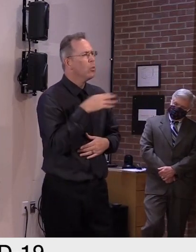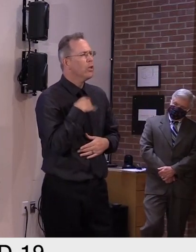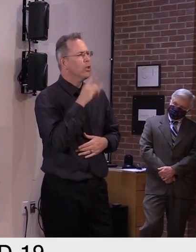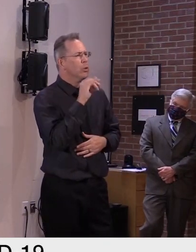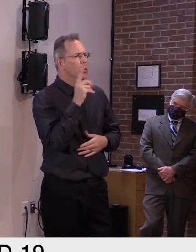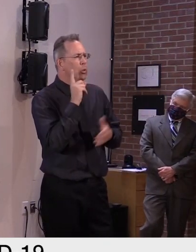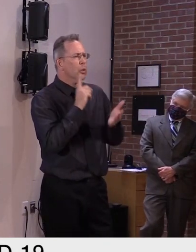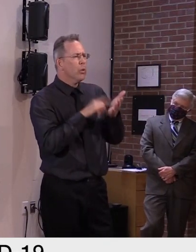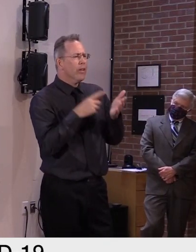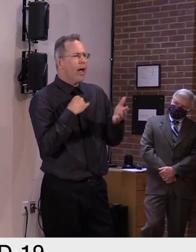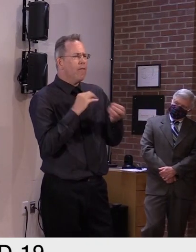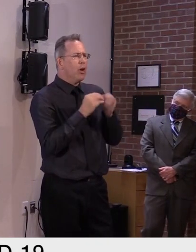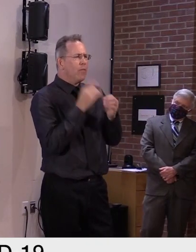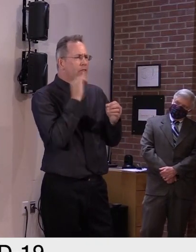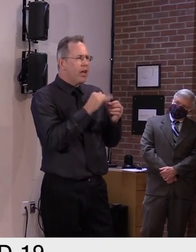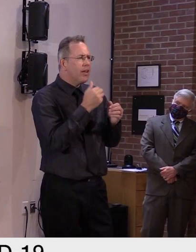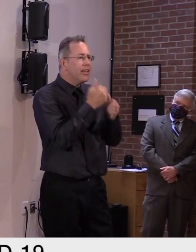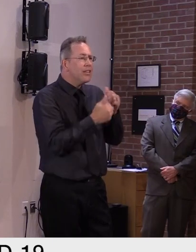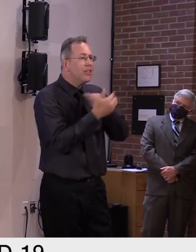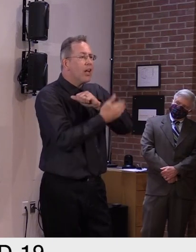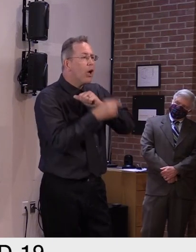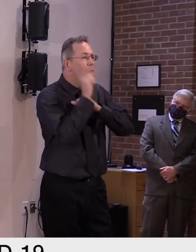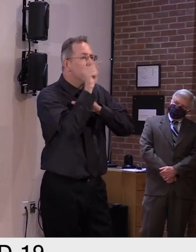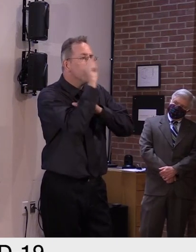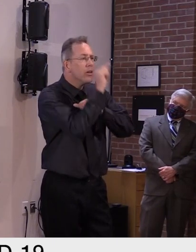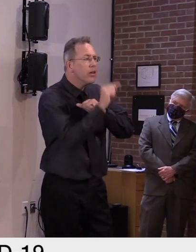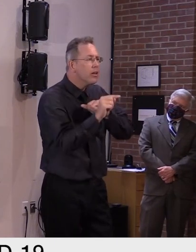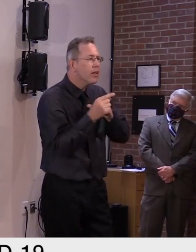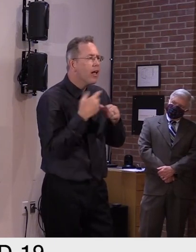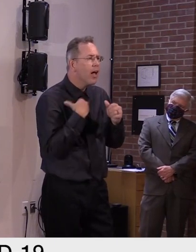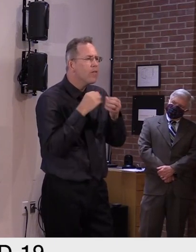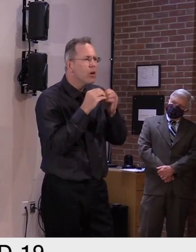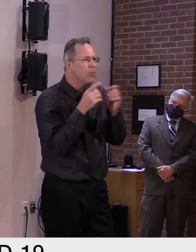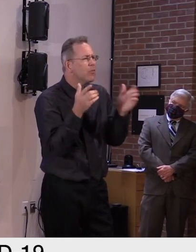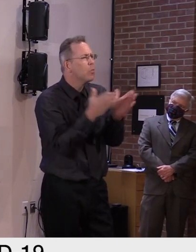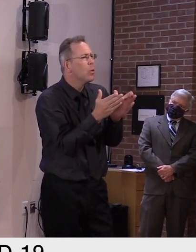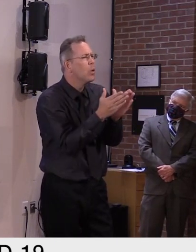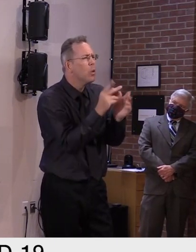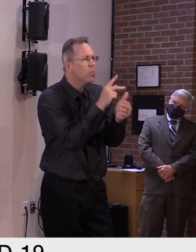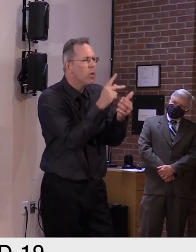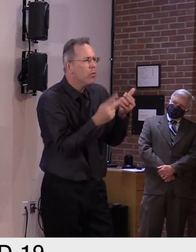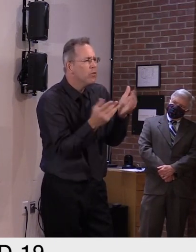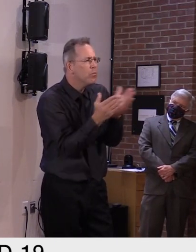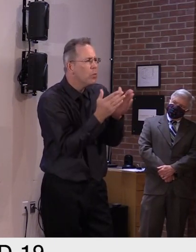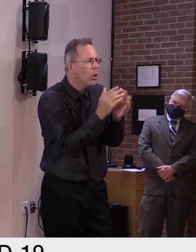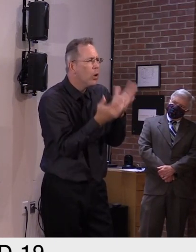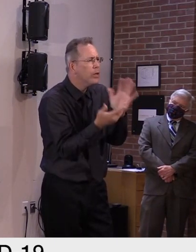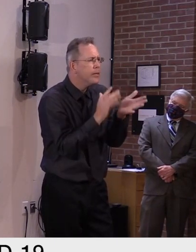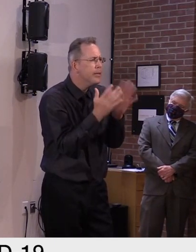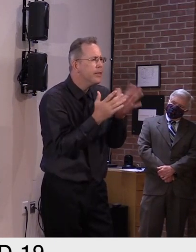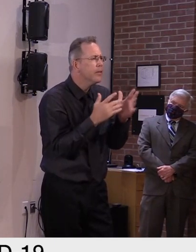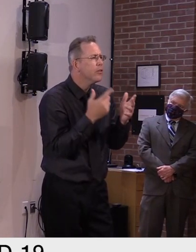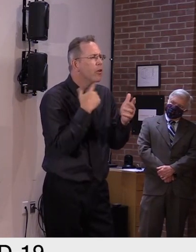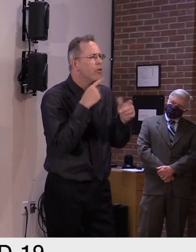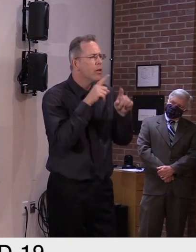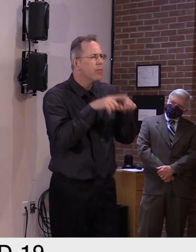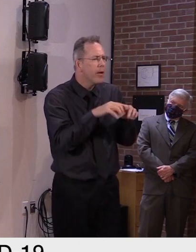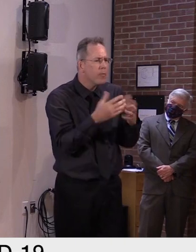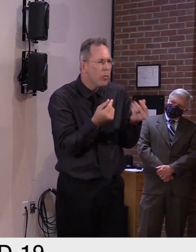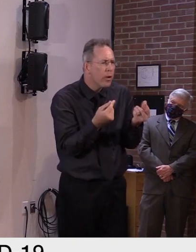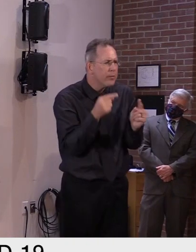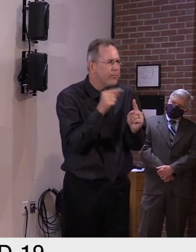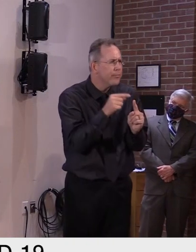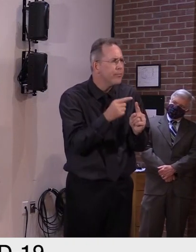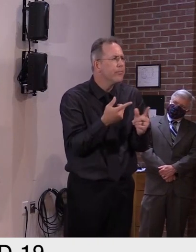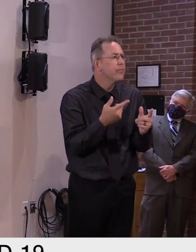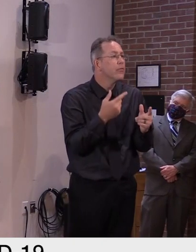Is that anything that could be shared up? Yeah, they, again, we have issues with sometimes with their reliability, but certainly we can figure a way to